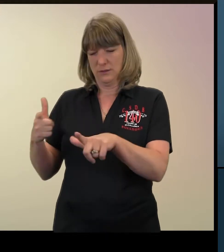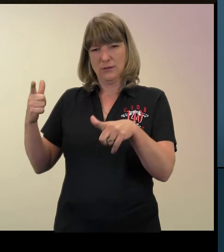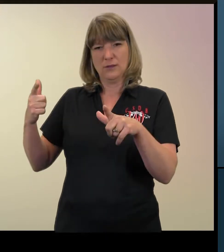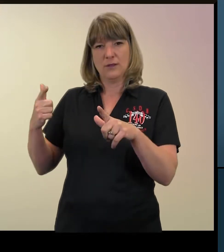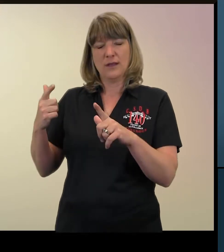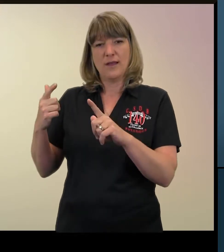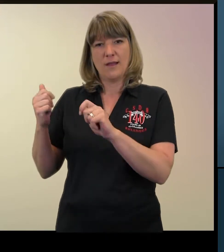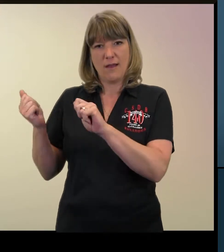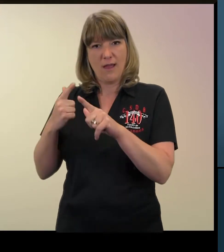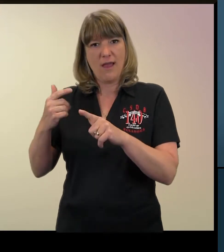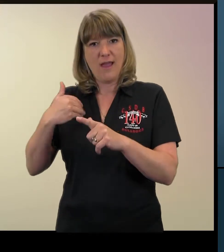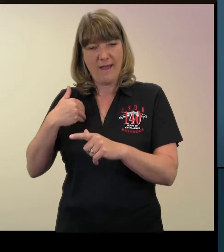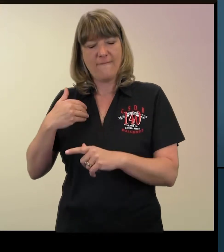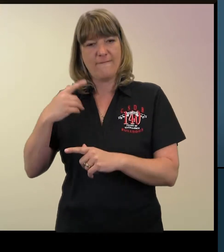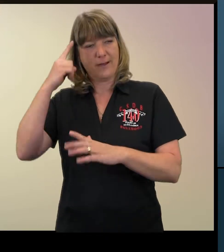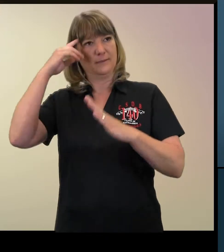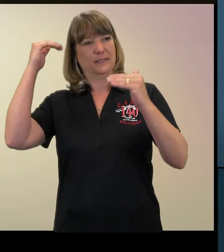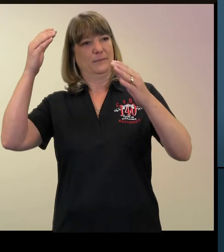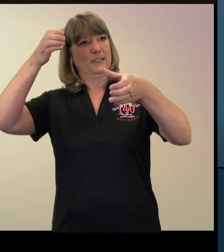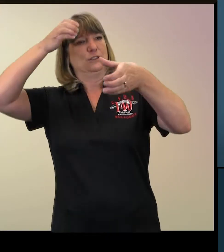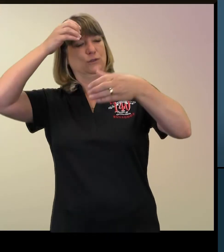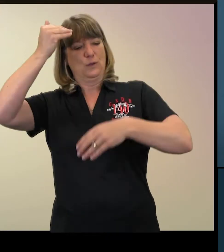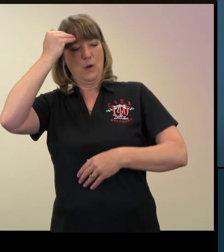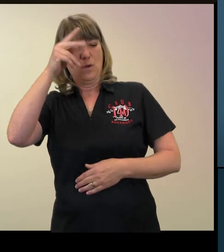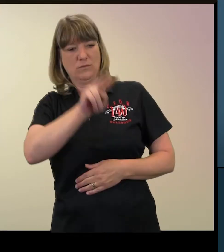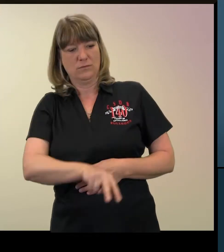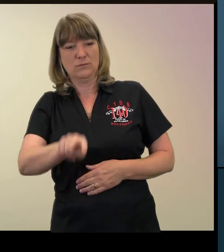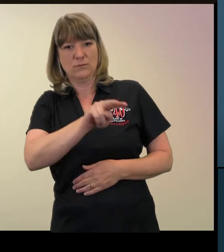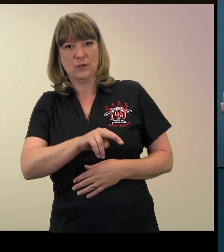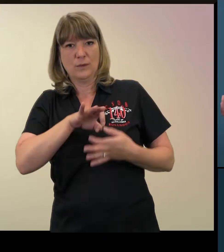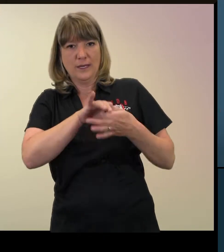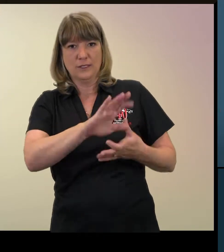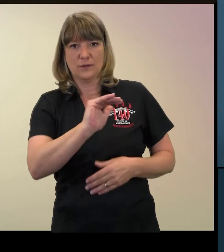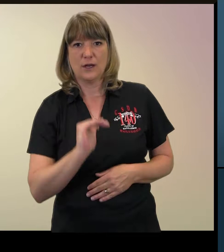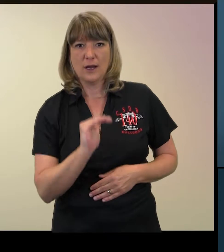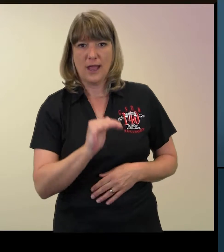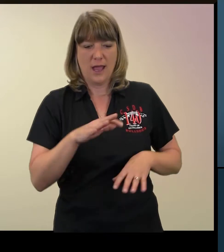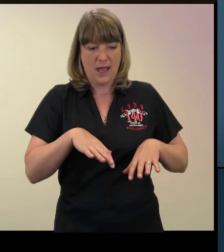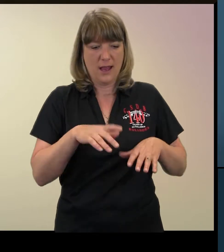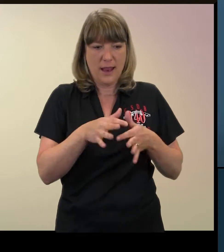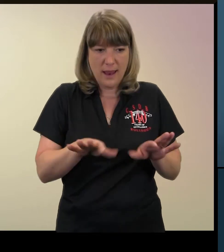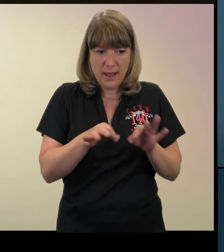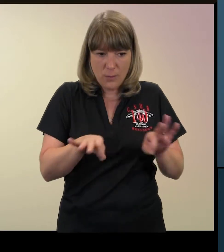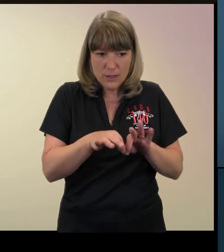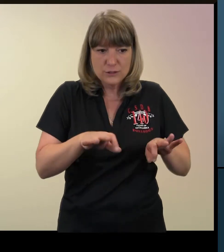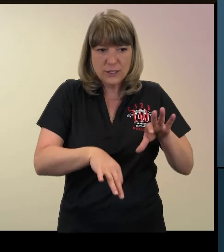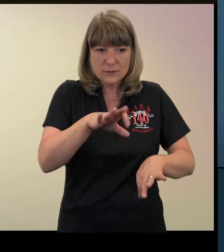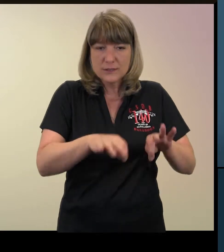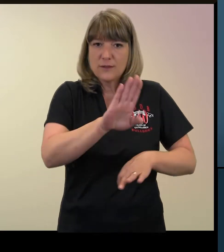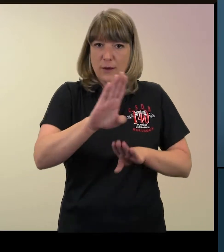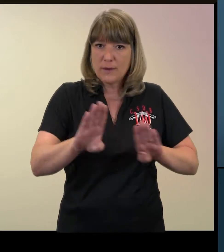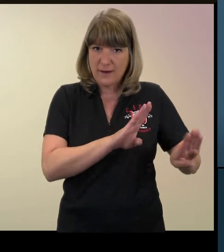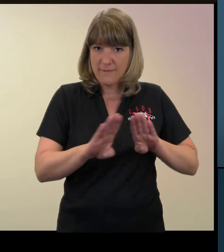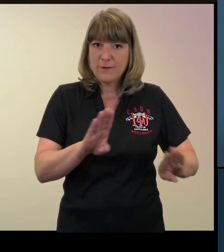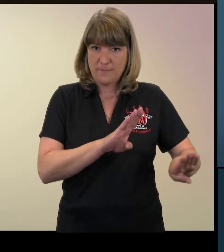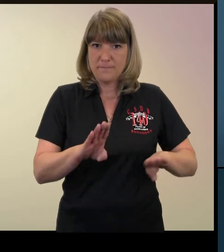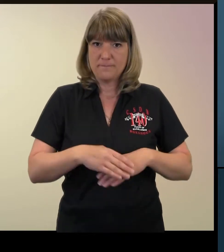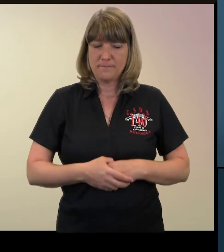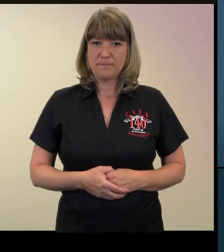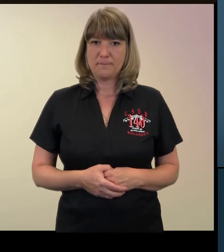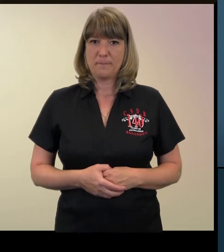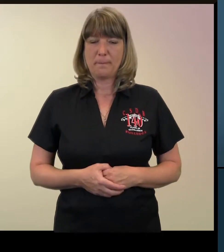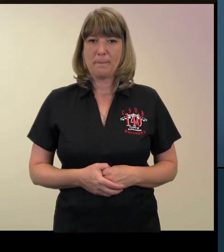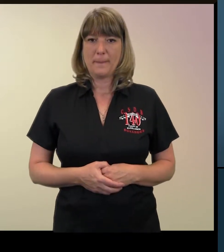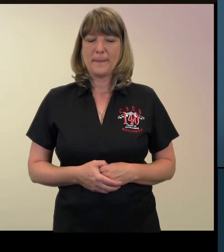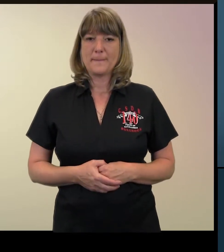an expectation of what to expect in terms of the child's acquisition of language and their behavior.